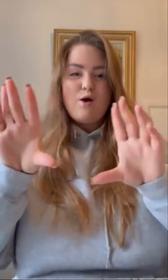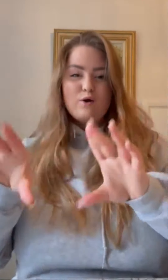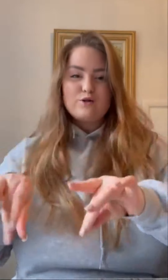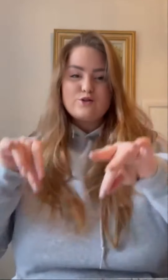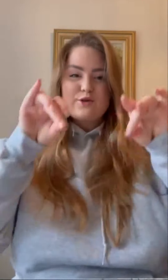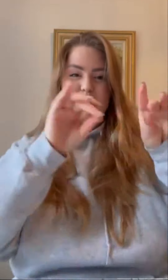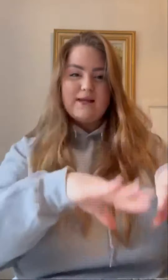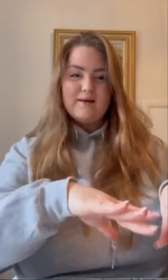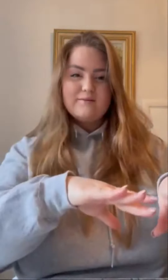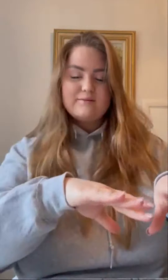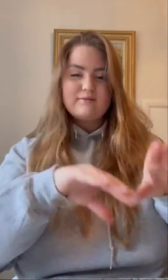Australia,